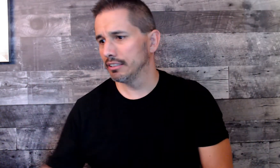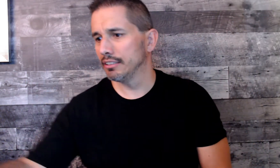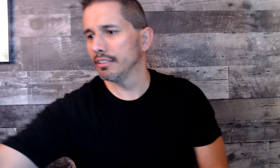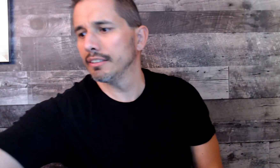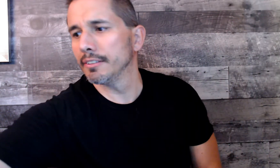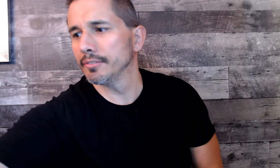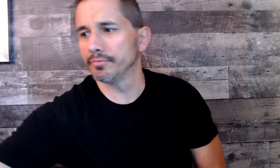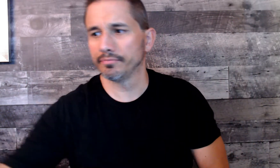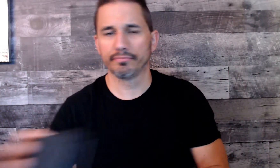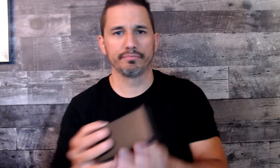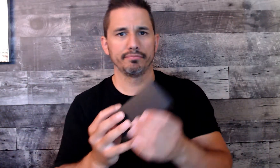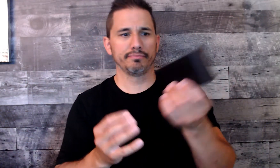switches?